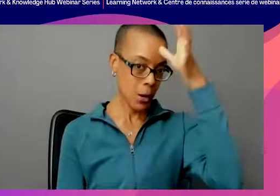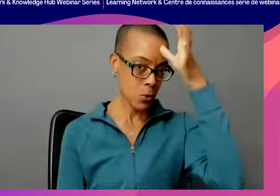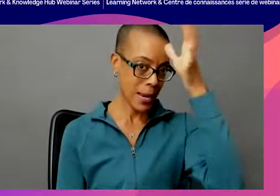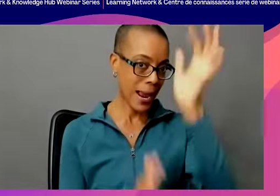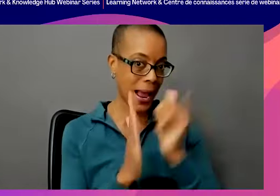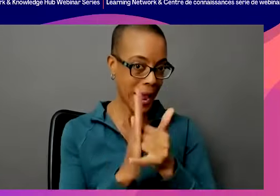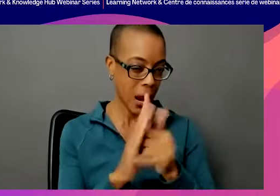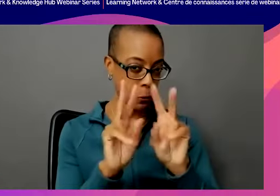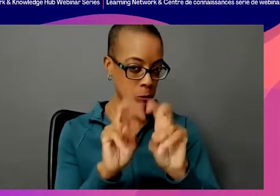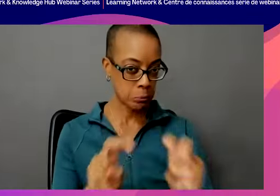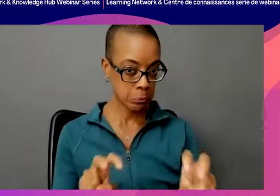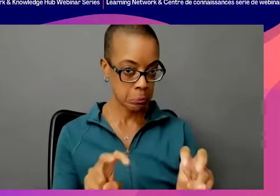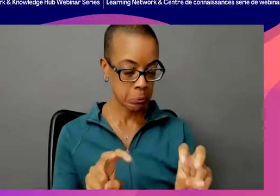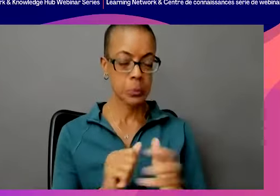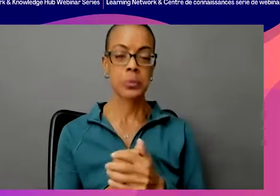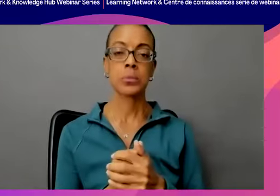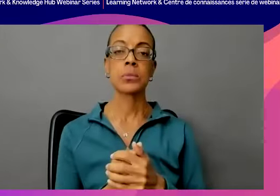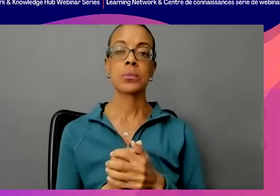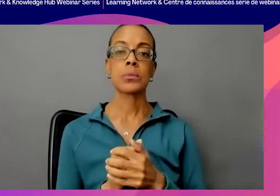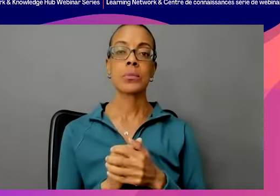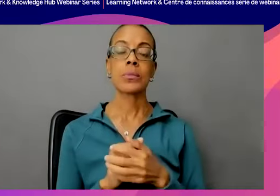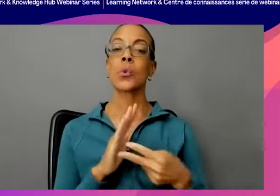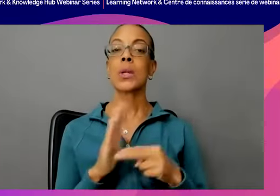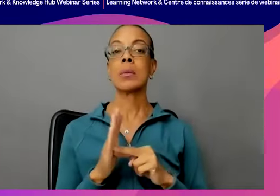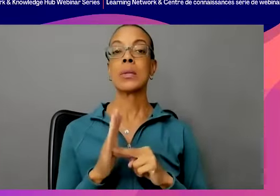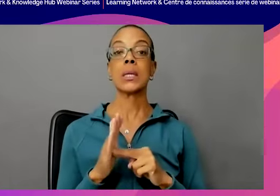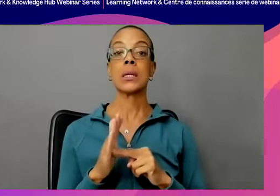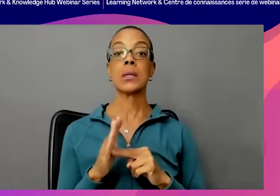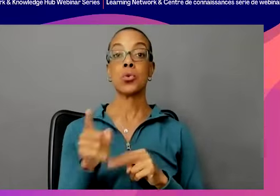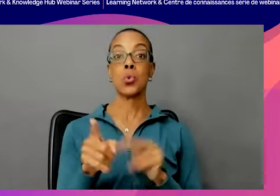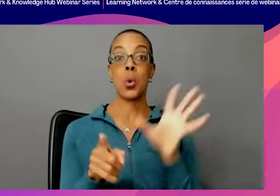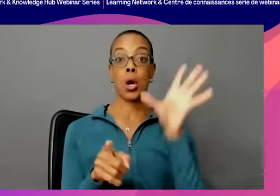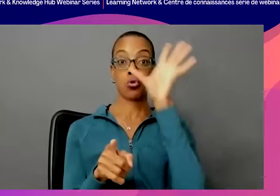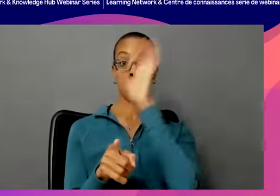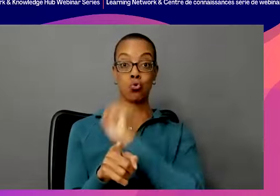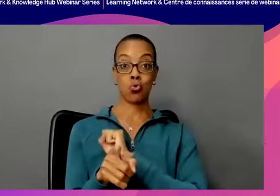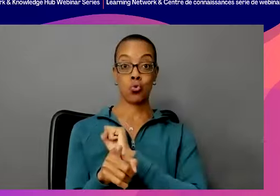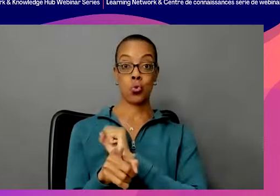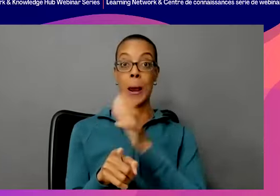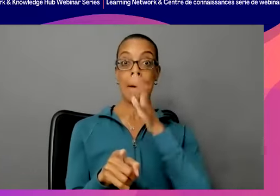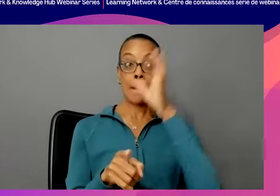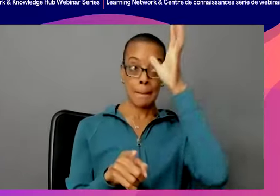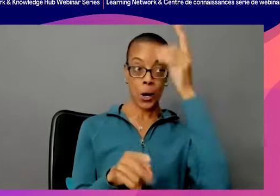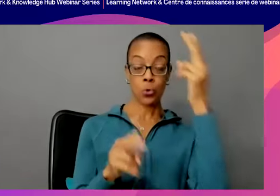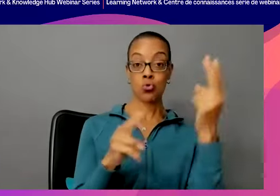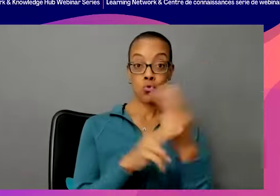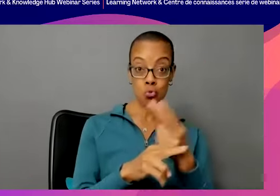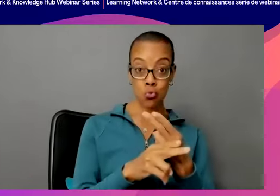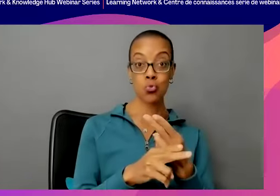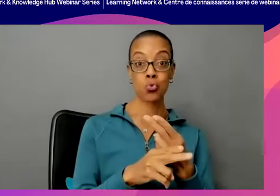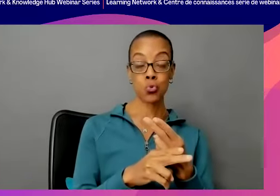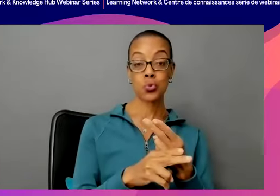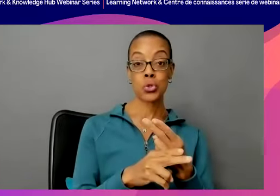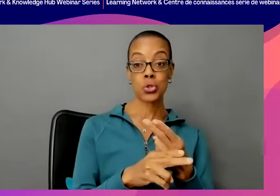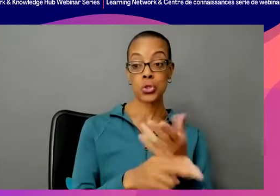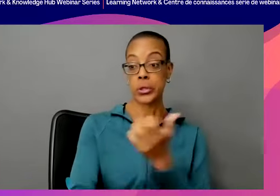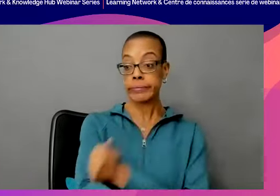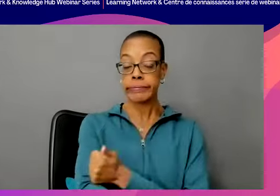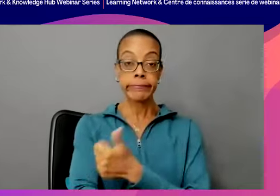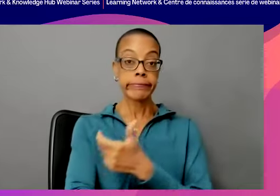What I mean by that is really don't assume that parents who use substances are not fit